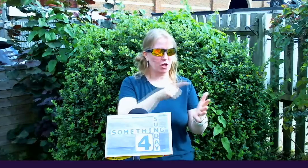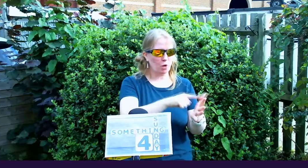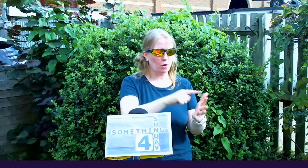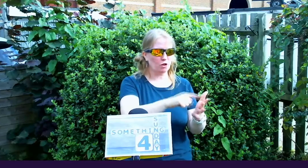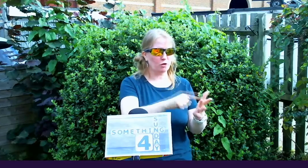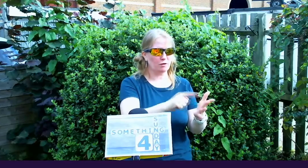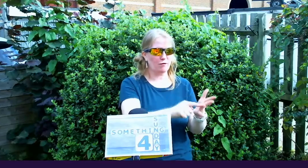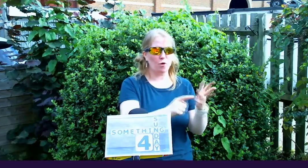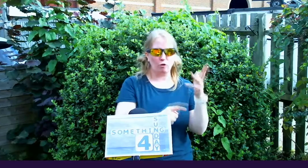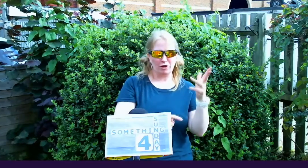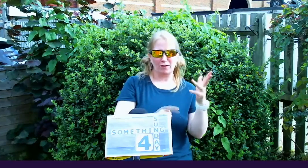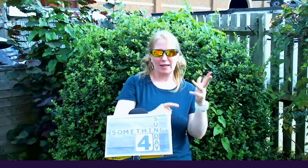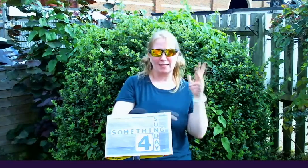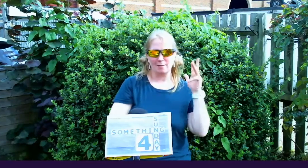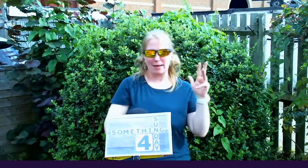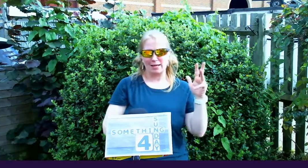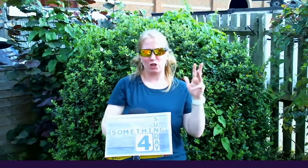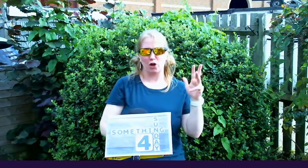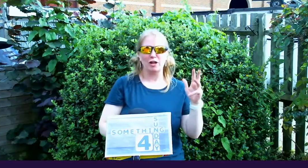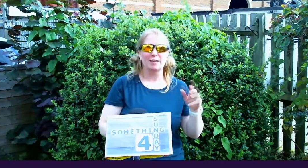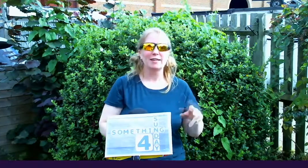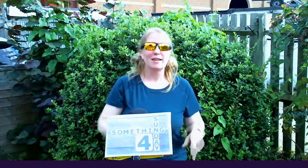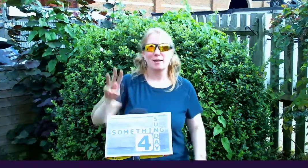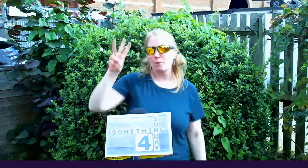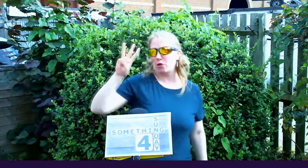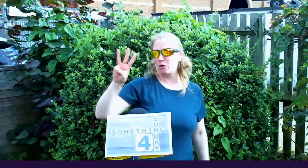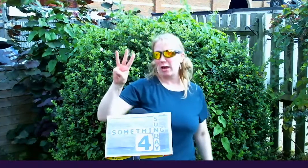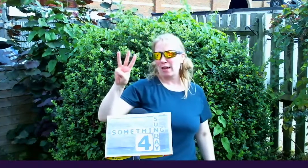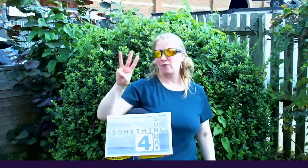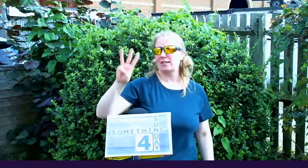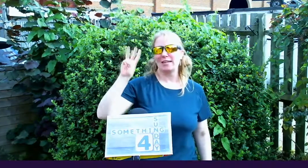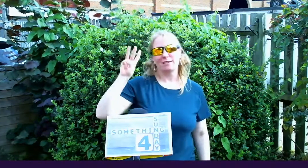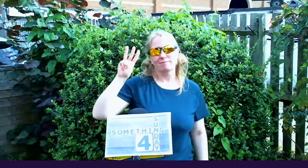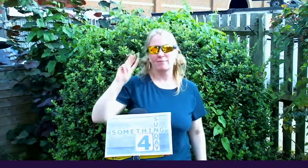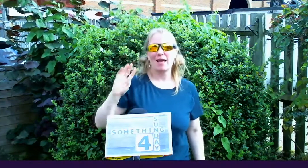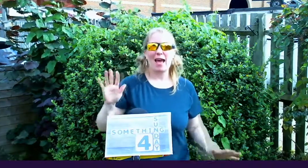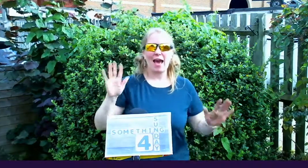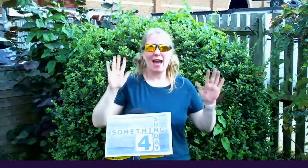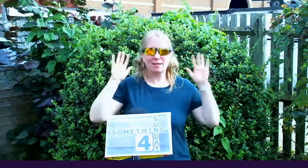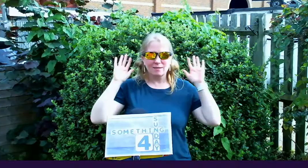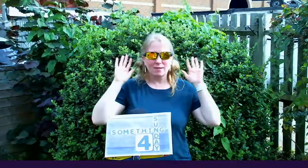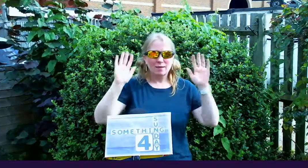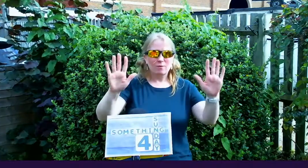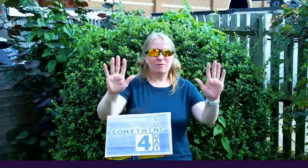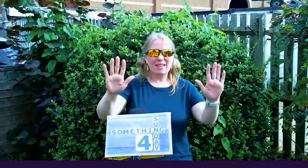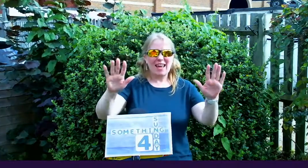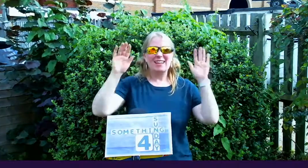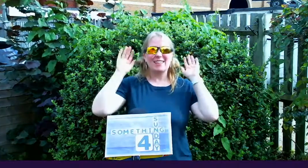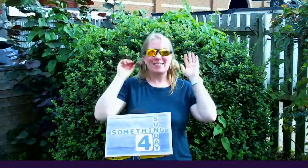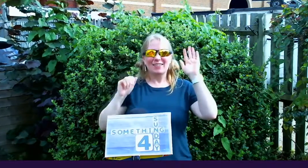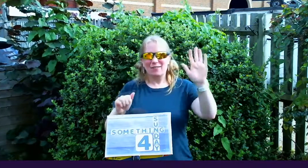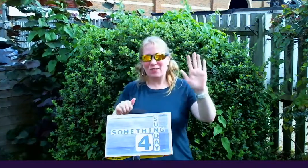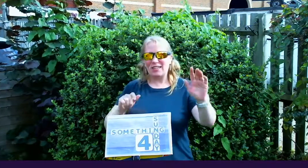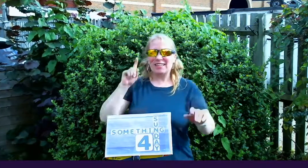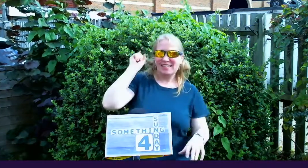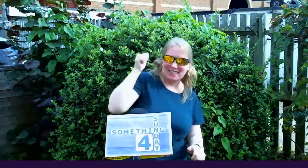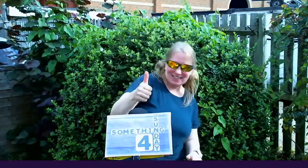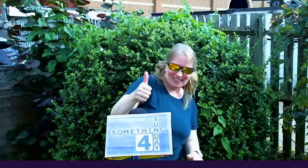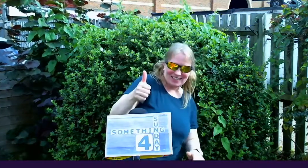go 1, 2, 3, 4 on your fingers to make it John. Number 3, obviously. And 10, 15,